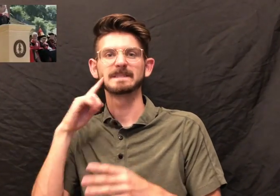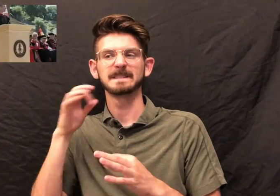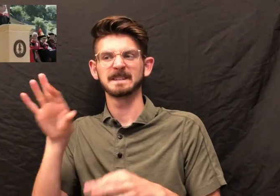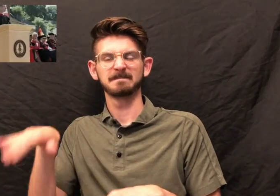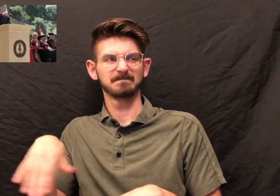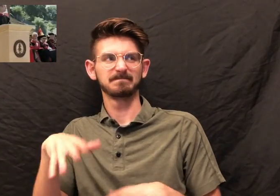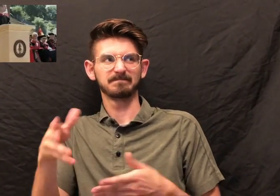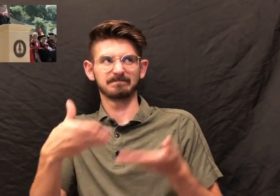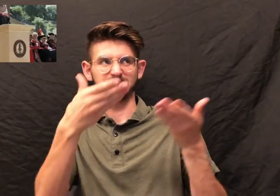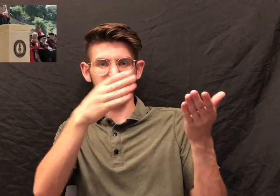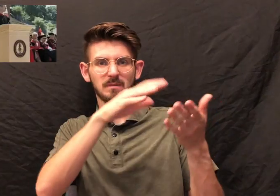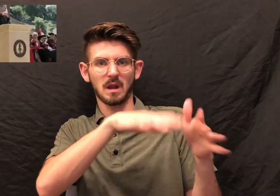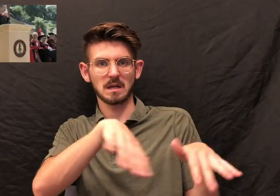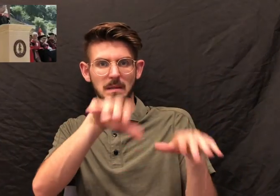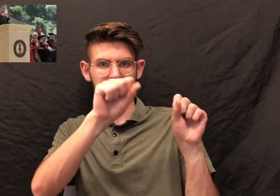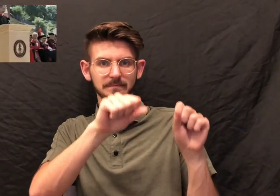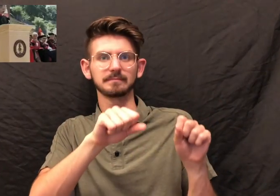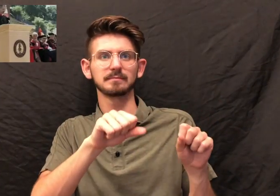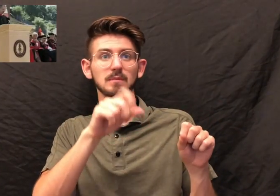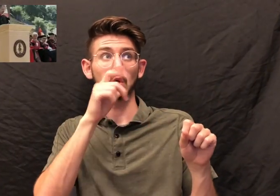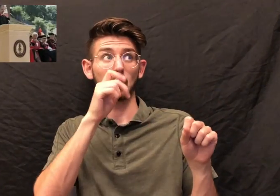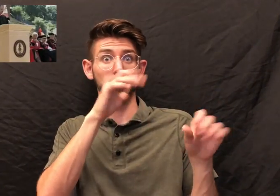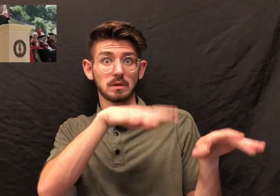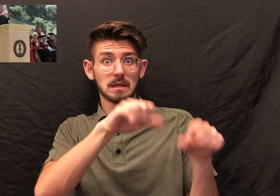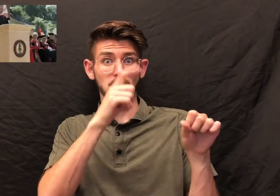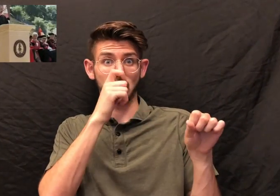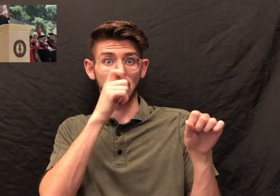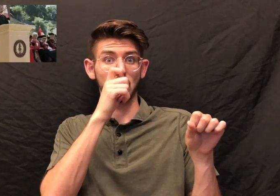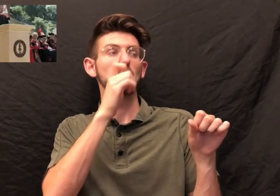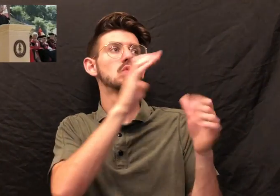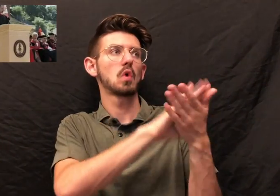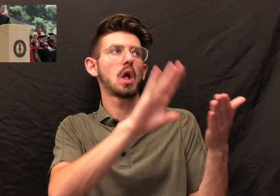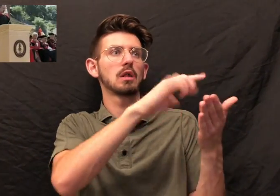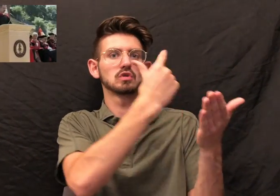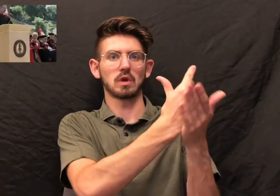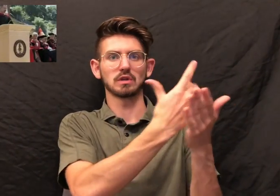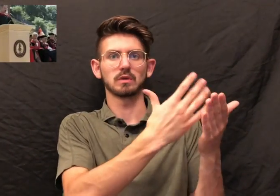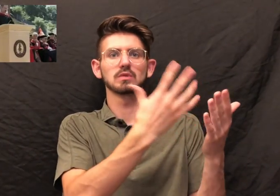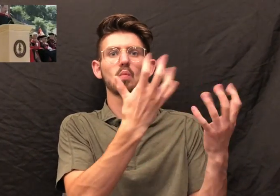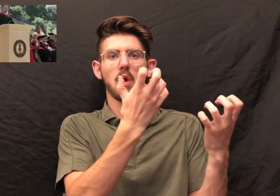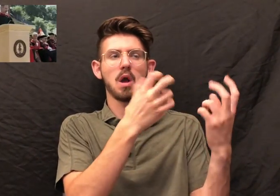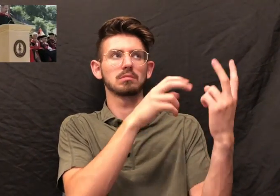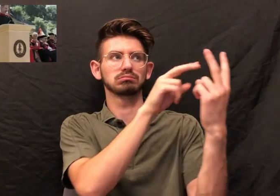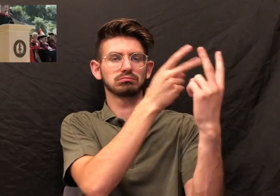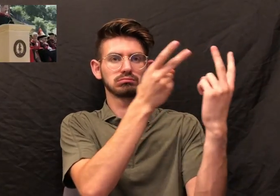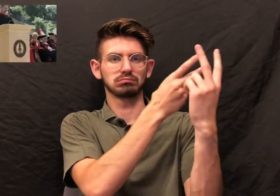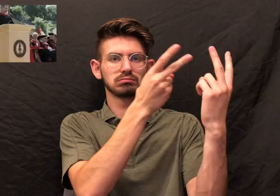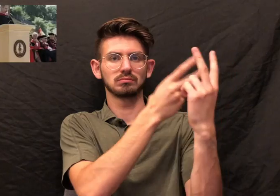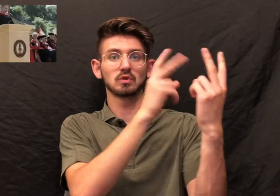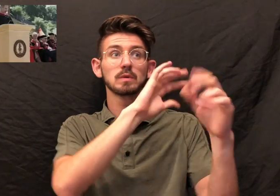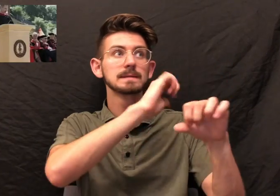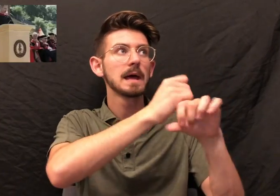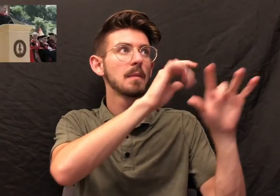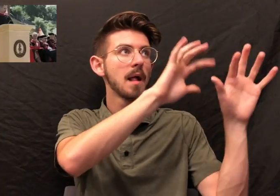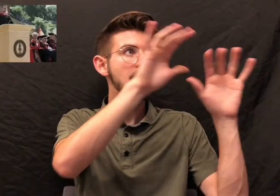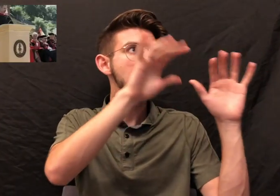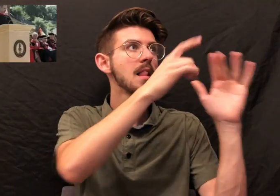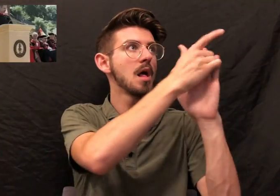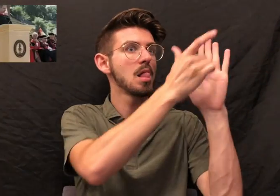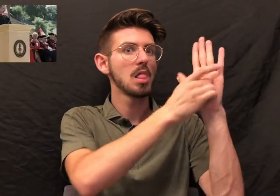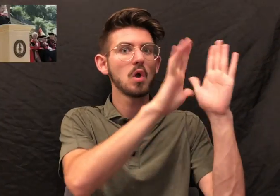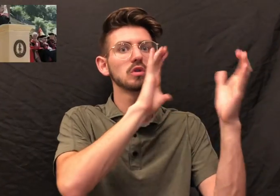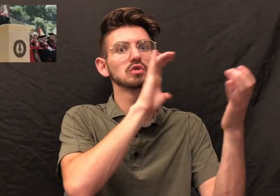very strongly that I should be adopted by college graduates, so everything was all set for me to be adopted at birth by a lawyer and his